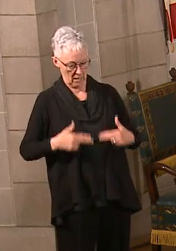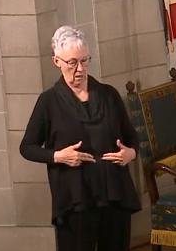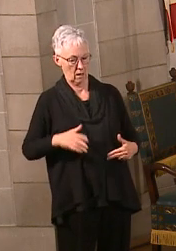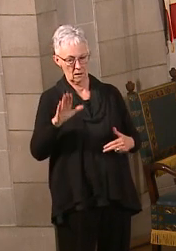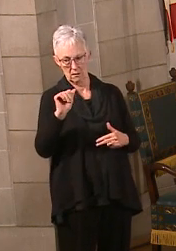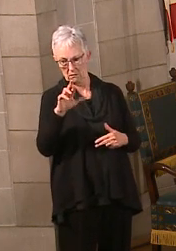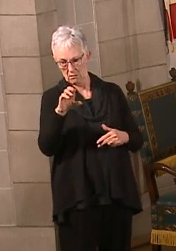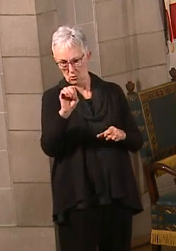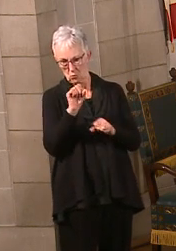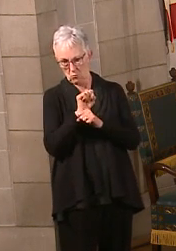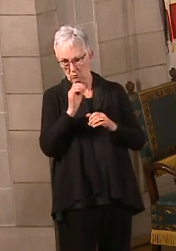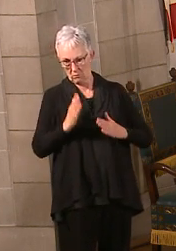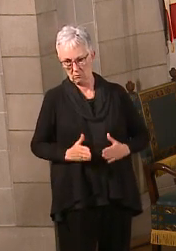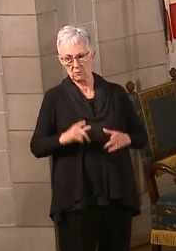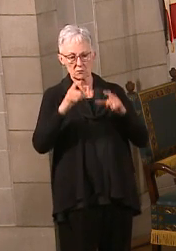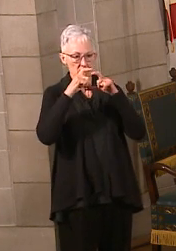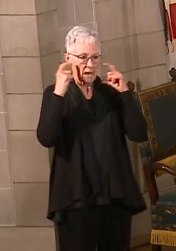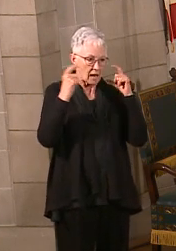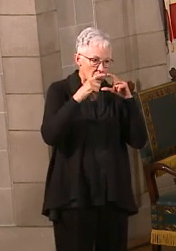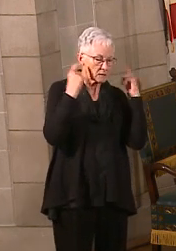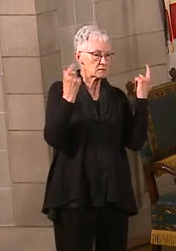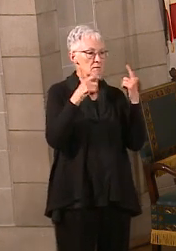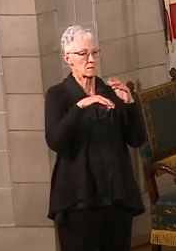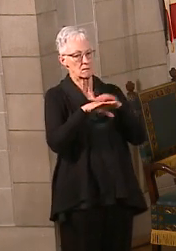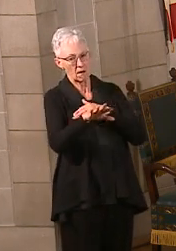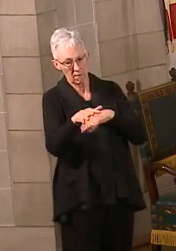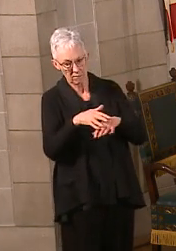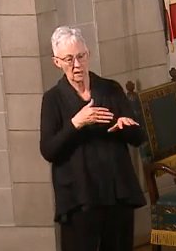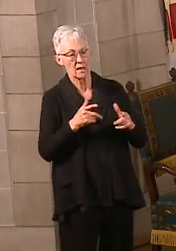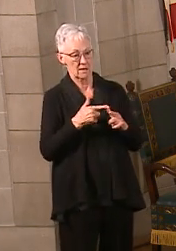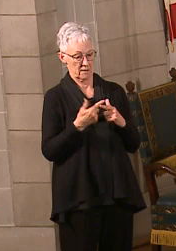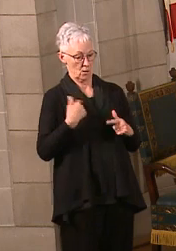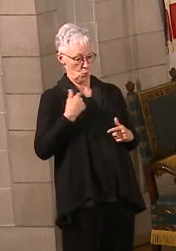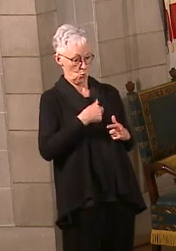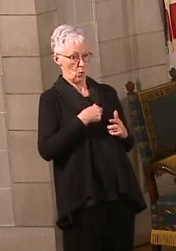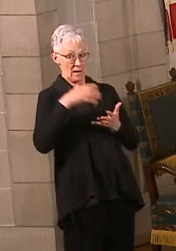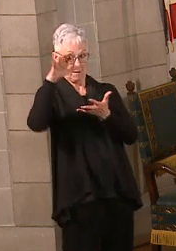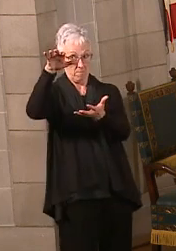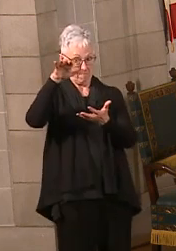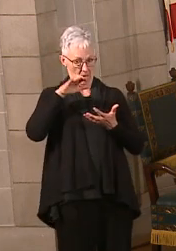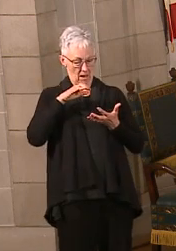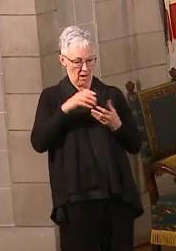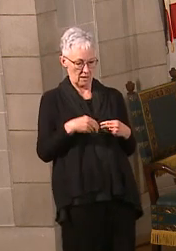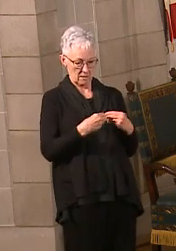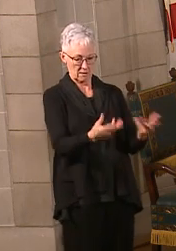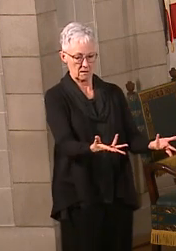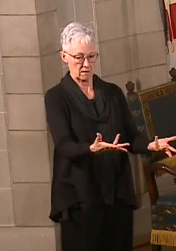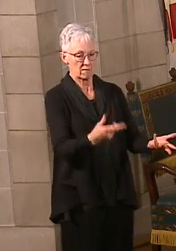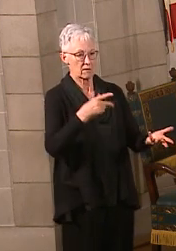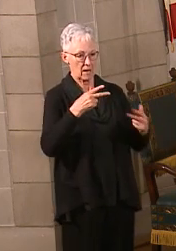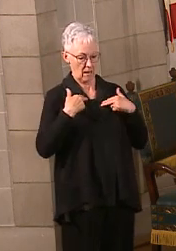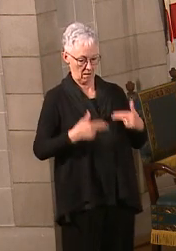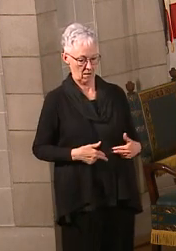that PPE to those local public health districts who can then distribute it out to the folks in their communities who have a need.